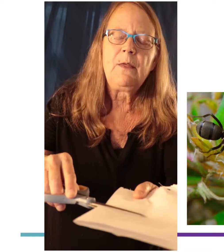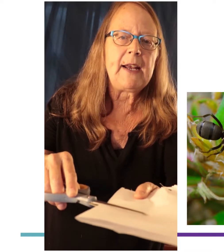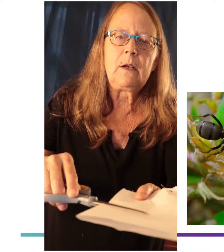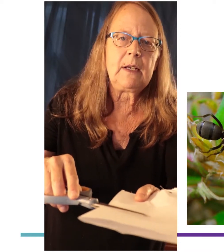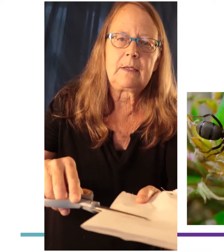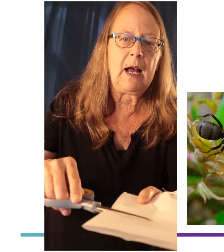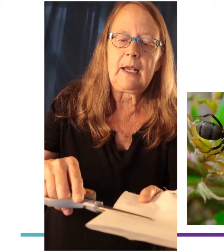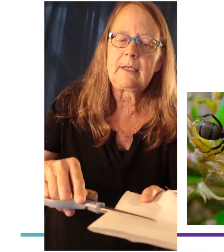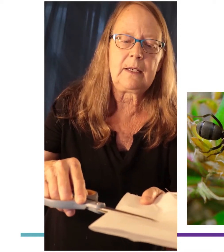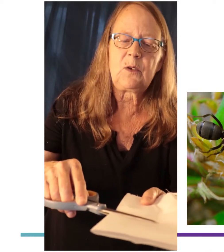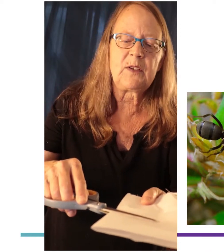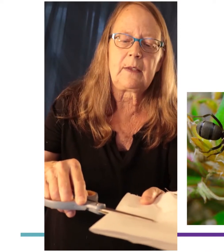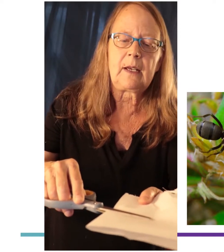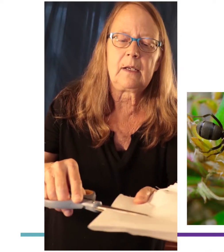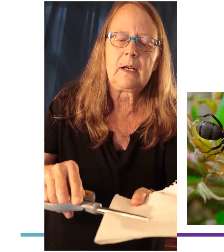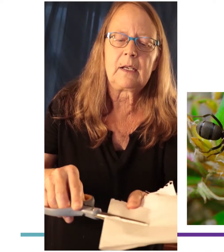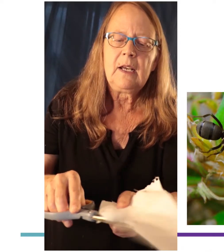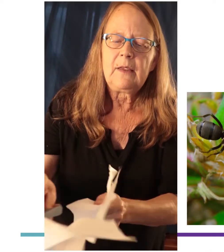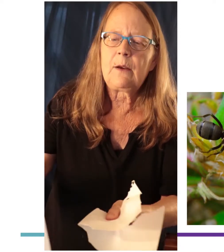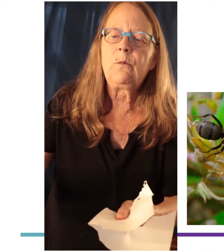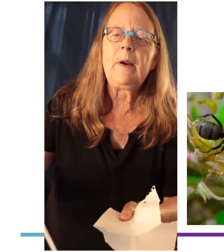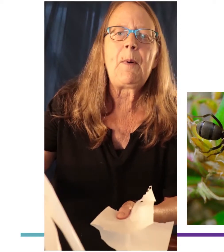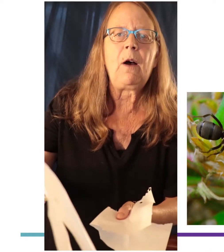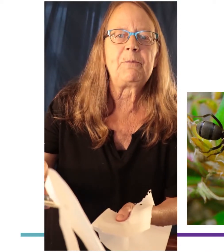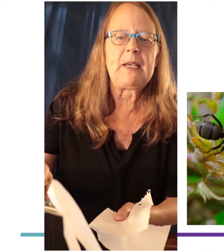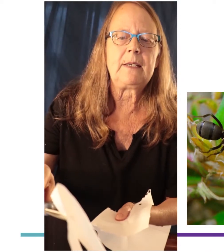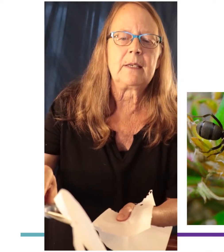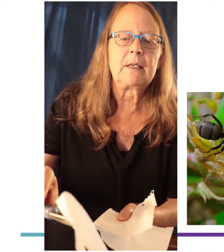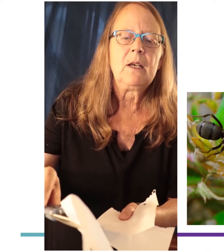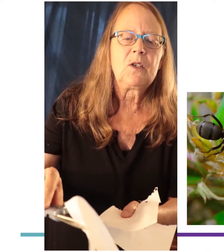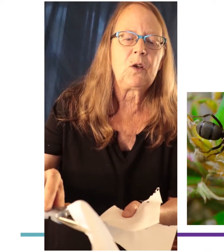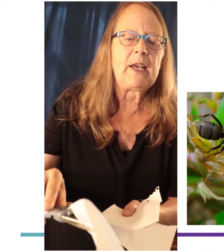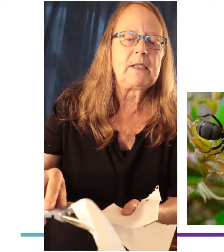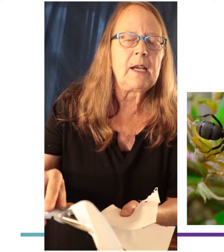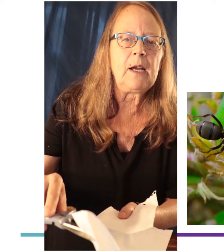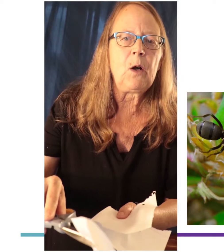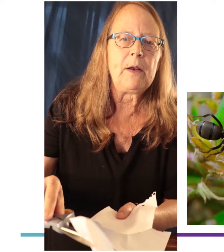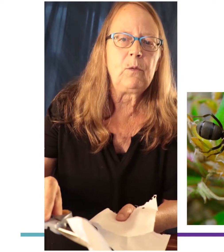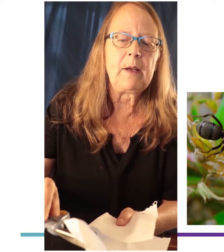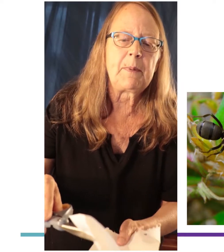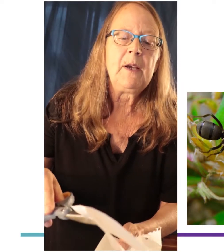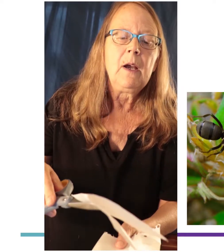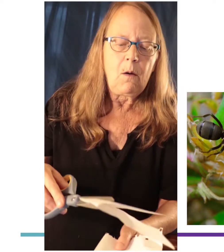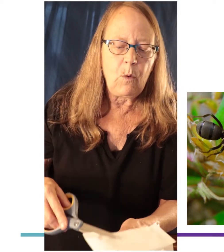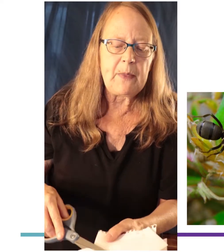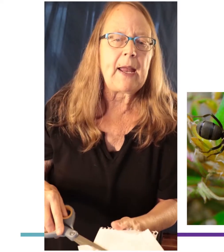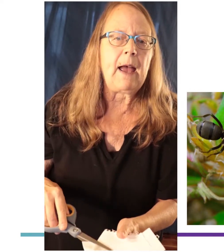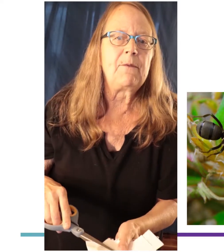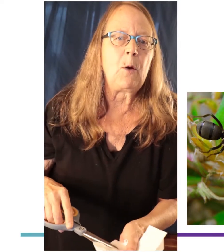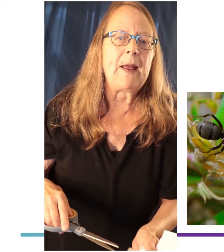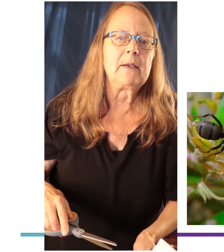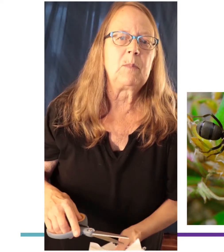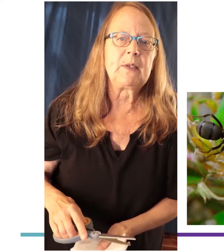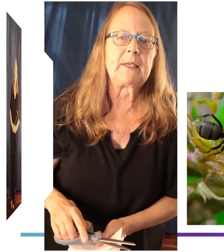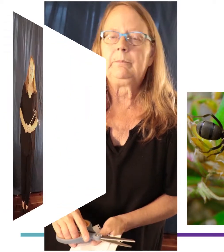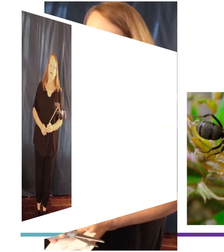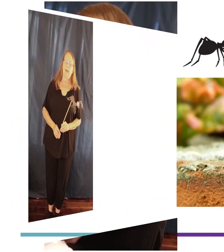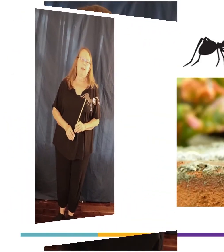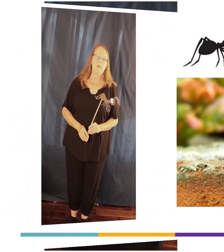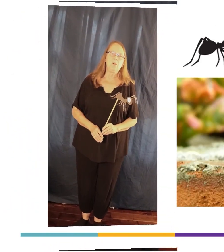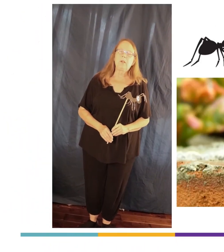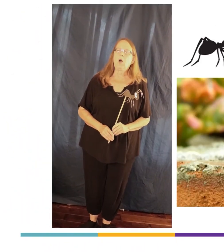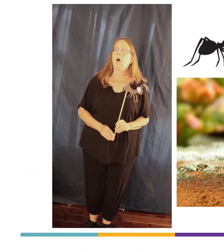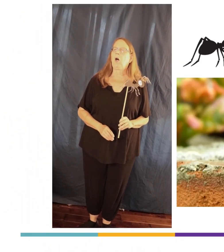held, it's not like scissors that they can cut. They rip off pieces. So they tear and rip when they have their mandibles.